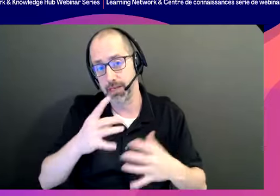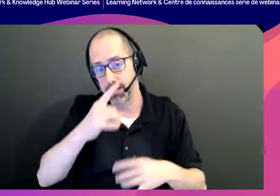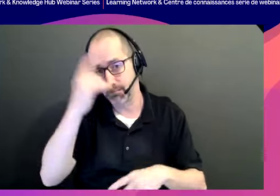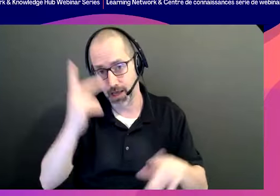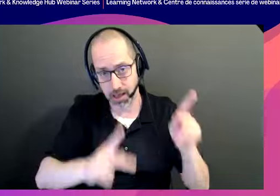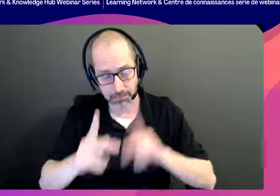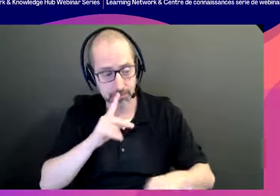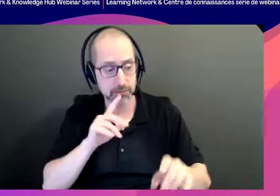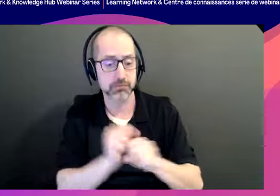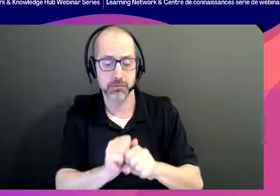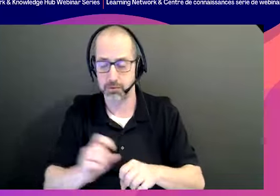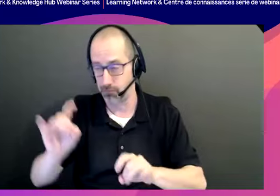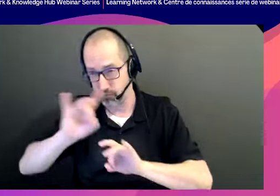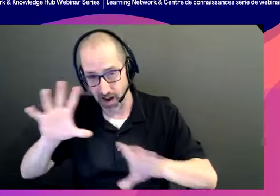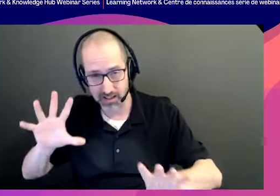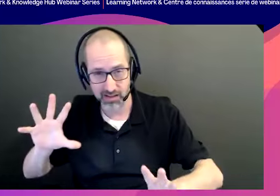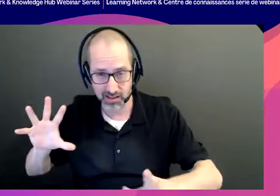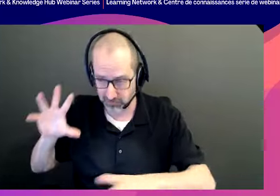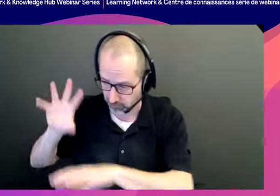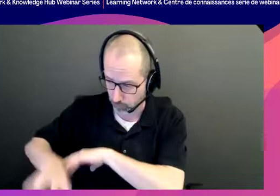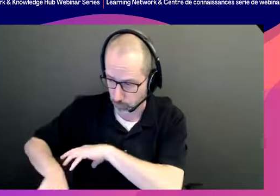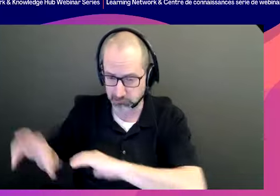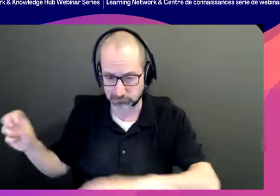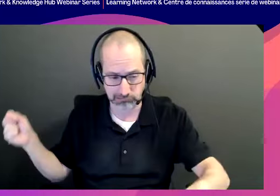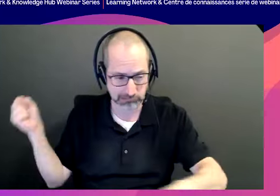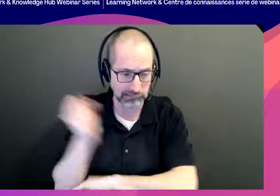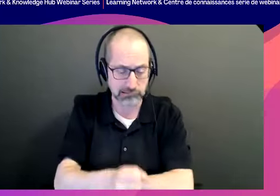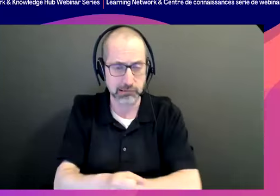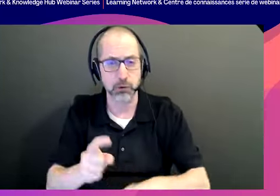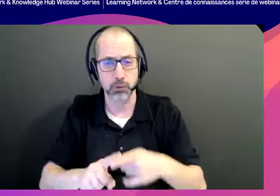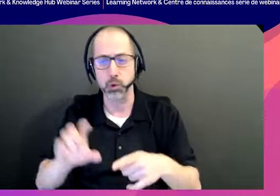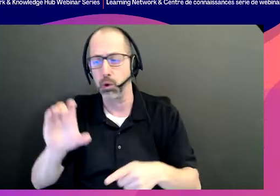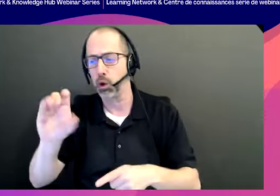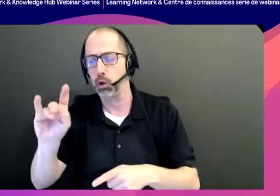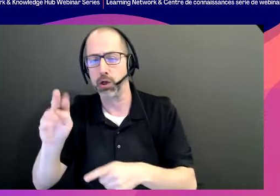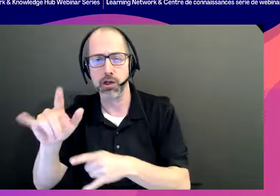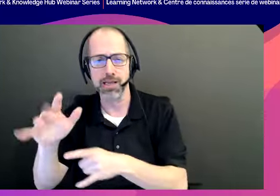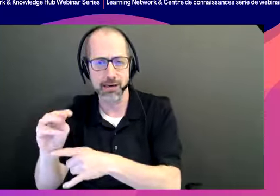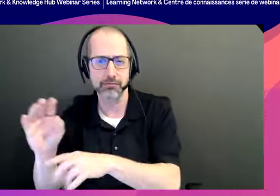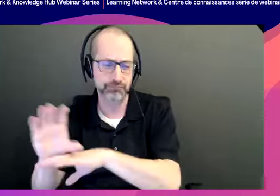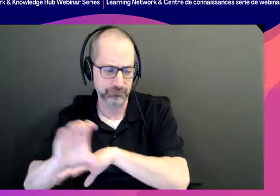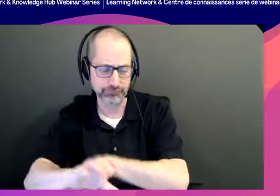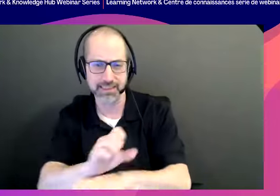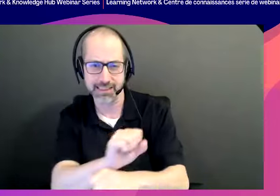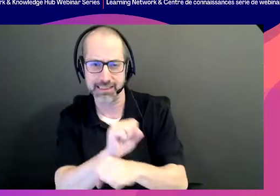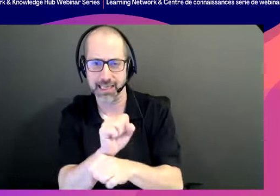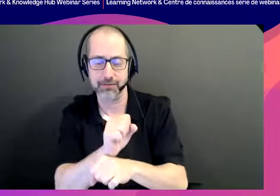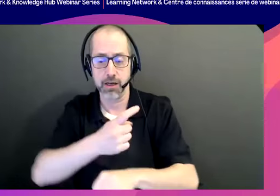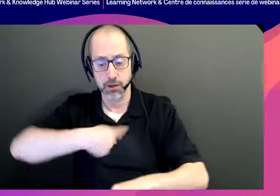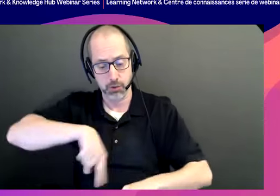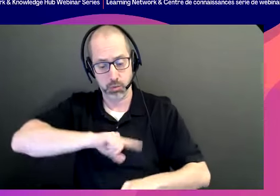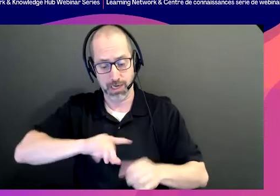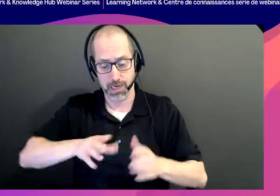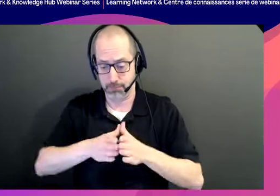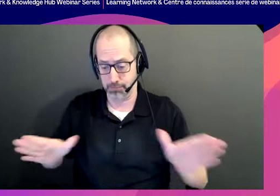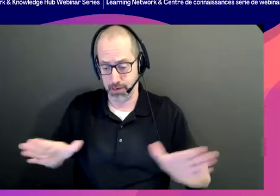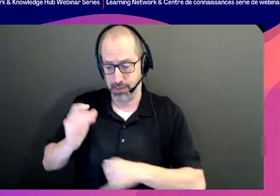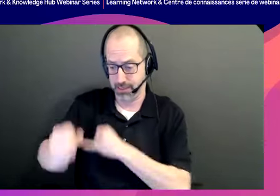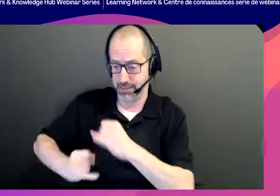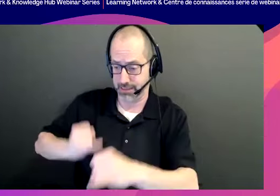violently displaced to Canada through settler colonialism and slavery. We accept responsibility as a public institution